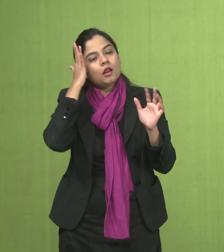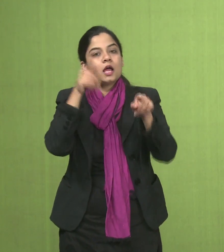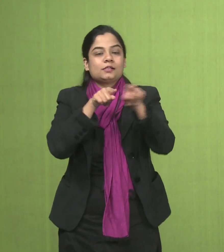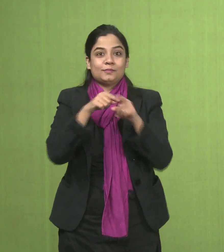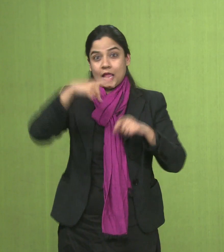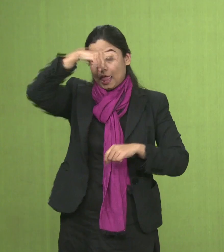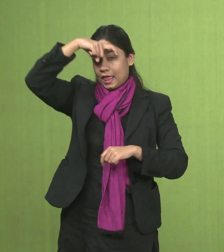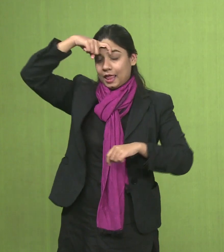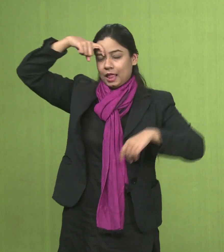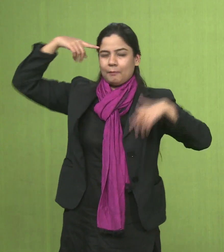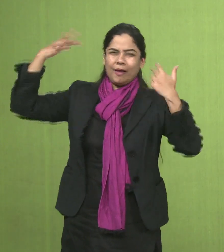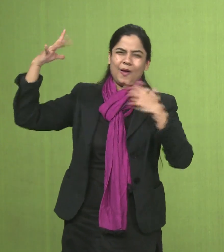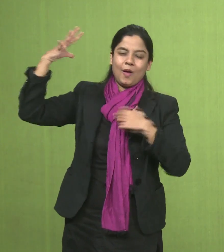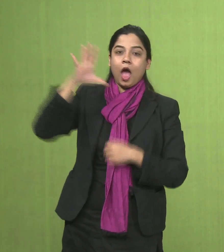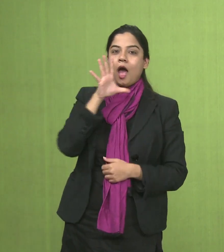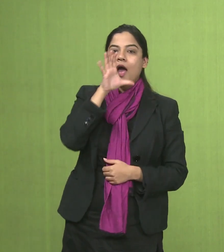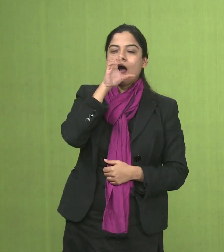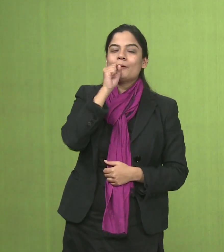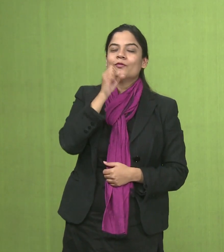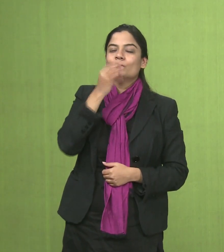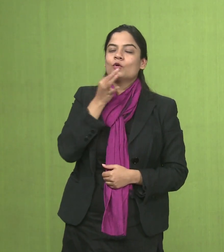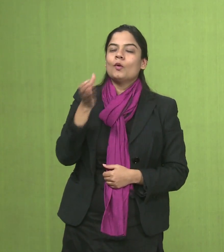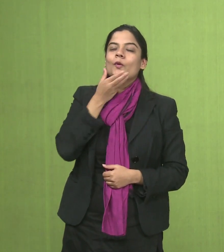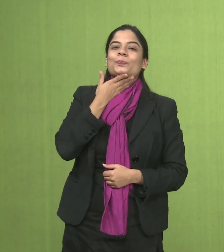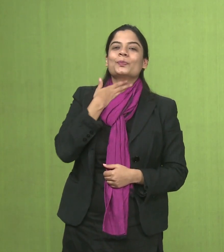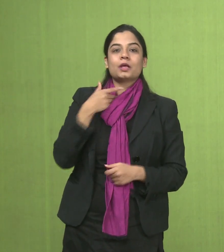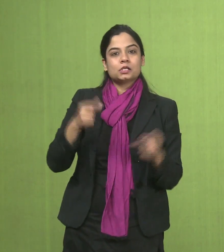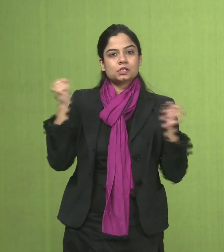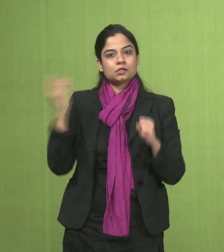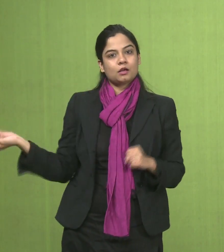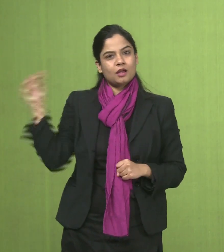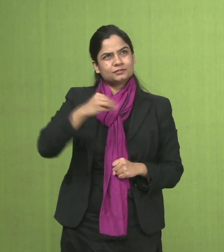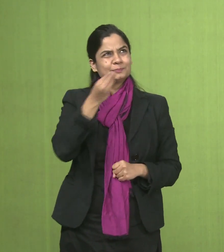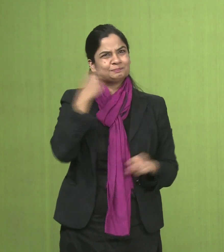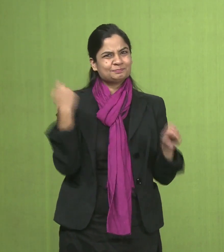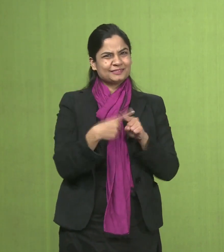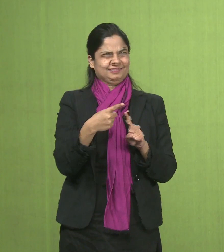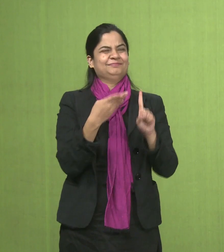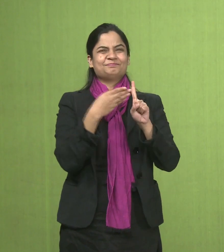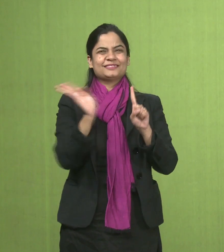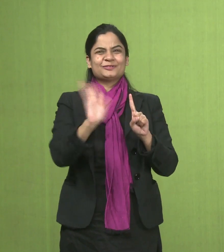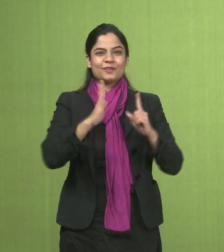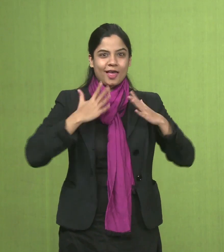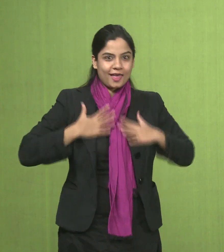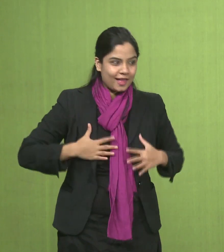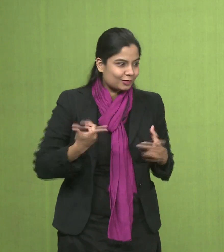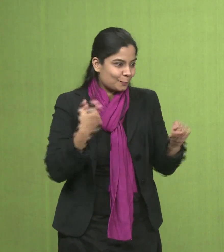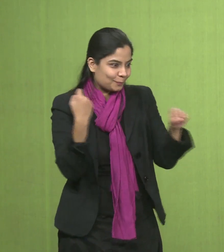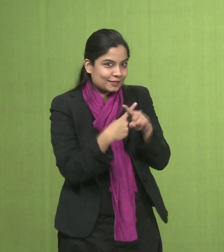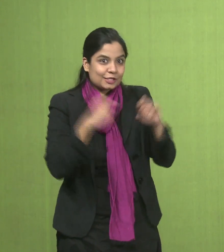in winter. In summers, there's mango. Can we buy mango in winter? No, we can't because it's a seasonal fruit of